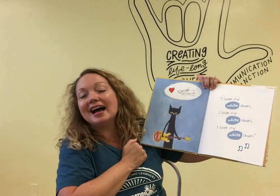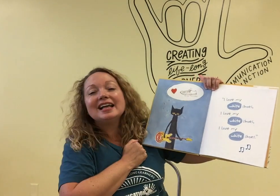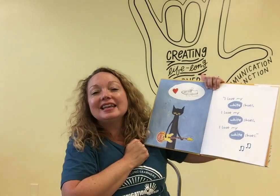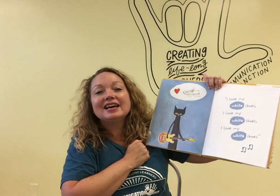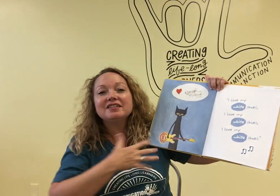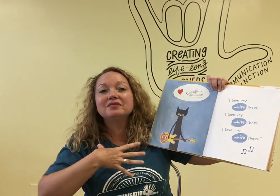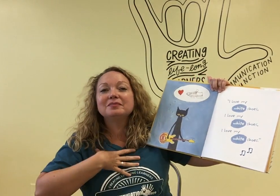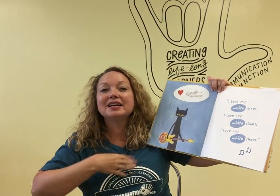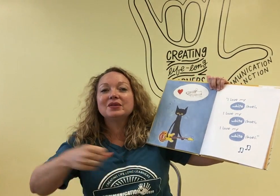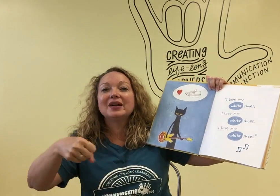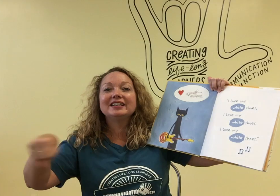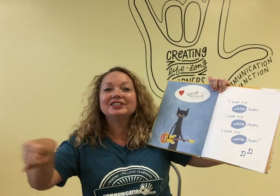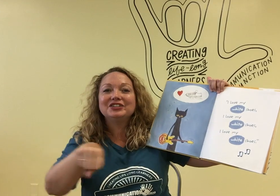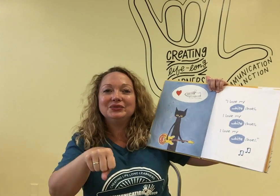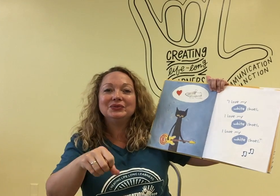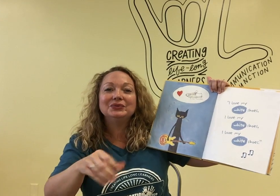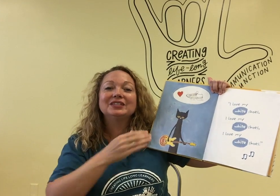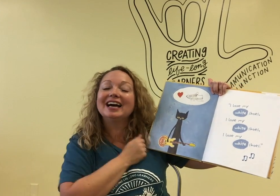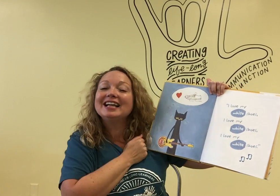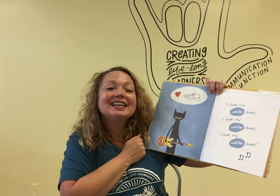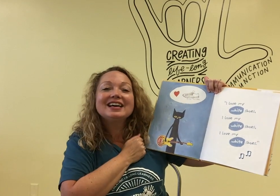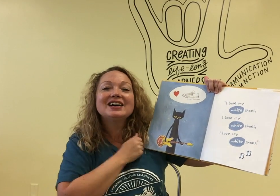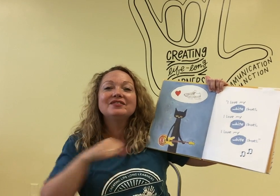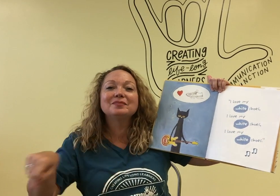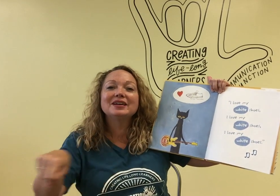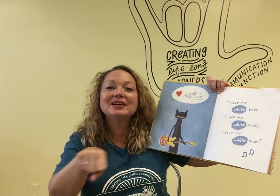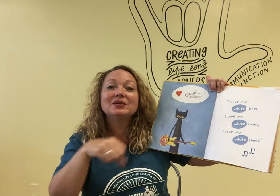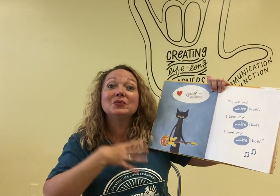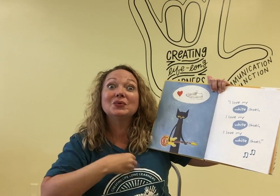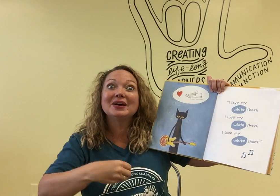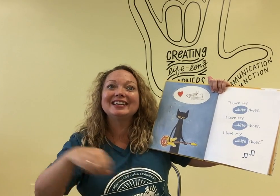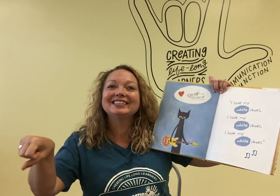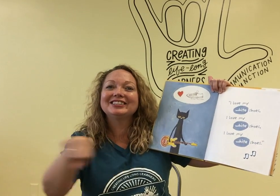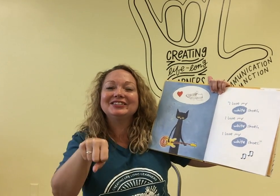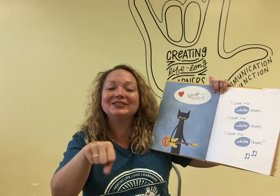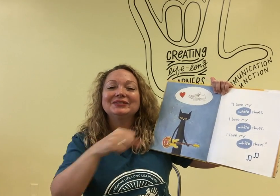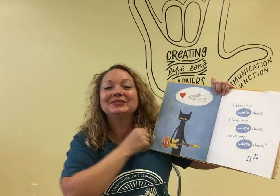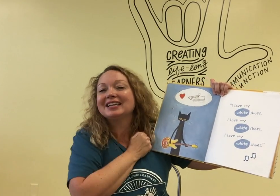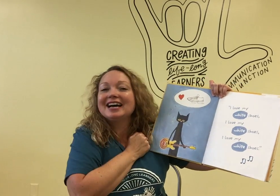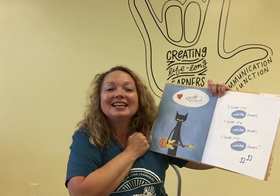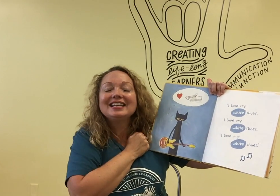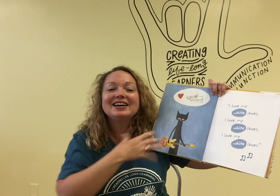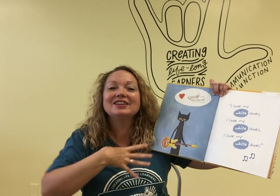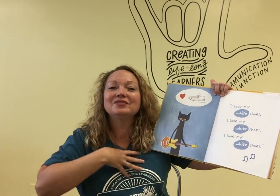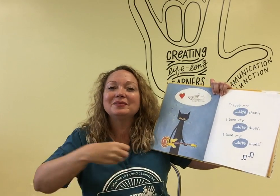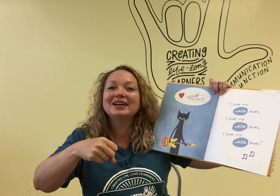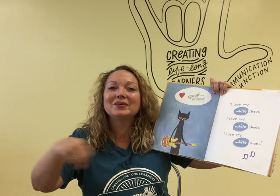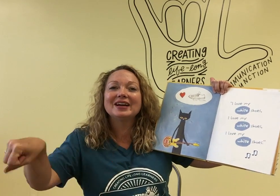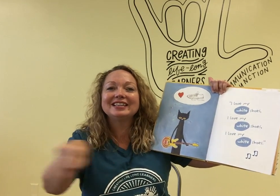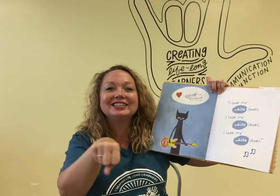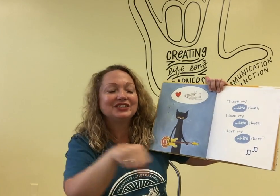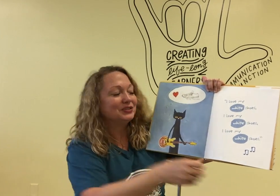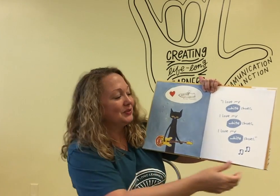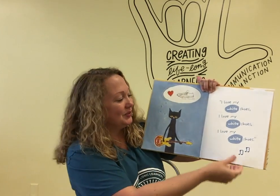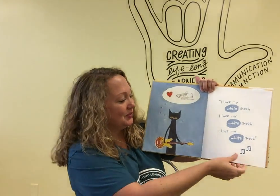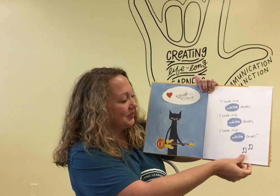I love my white shoes, I love my white shoes, I love my white shoes.